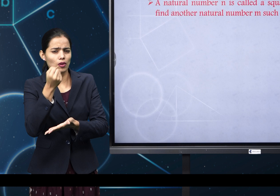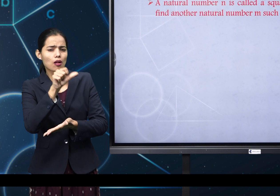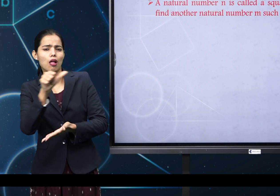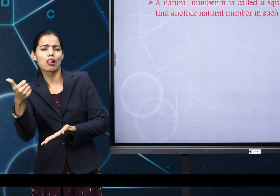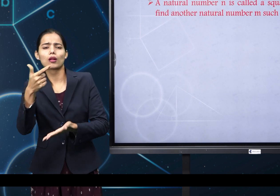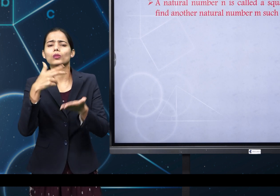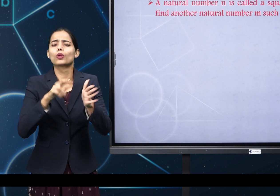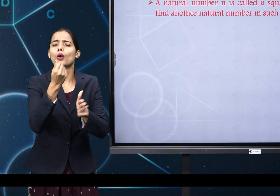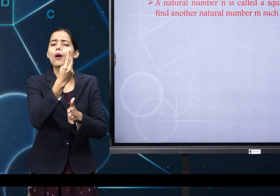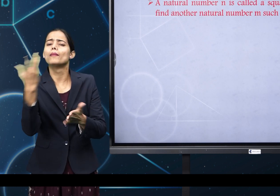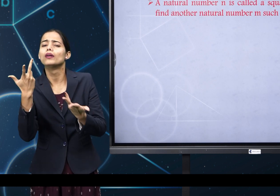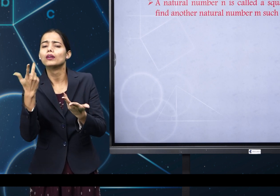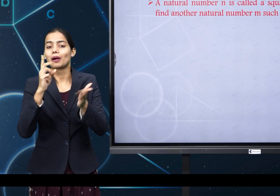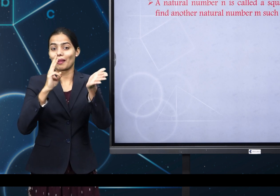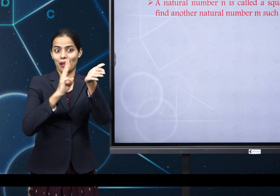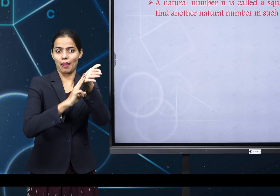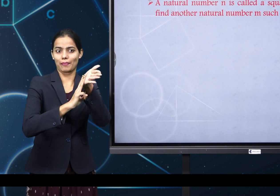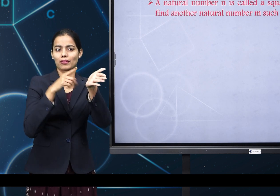such that n is equal to m square.